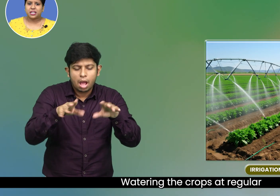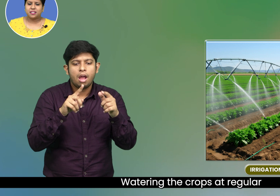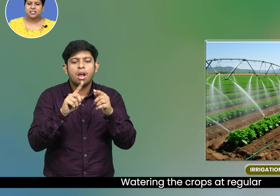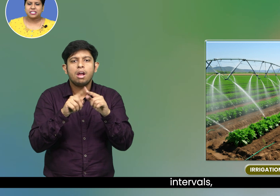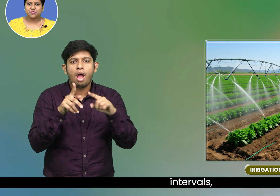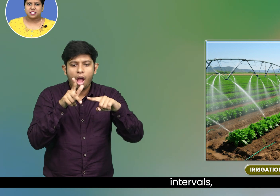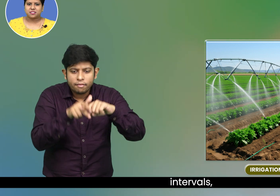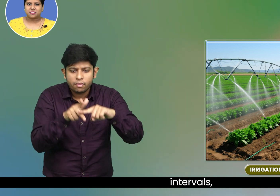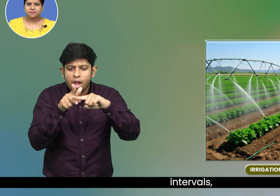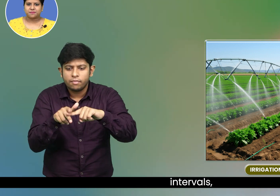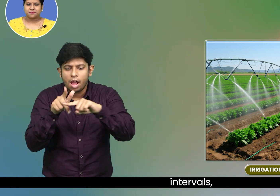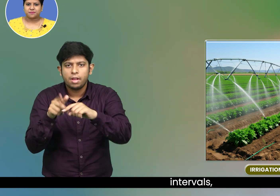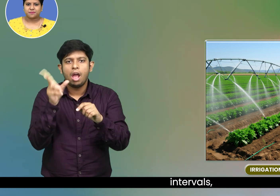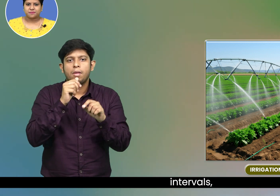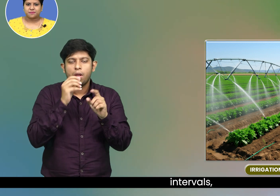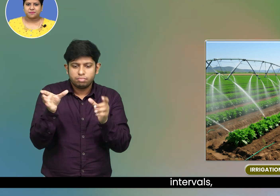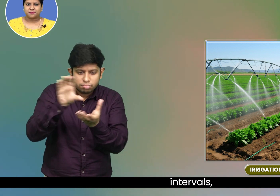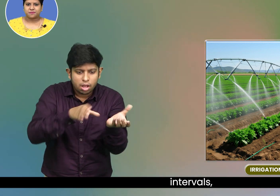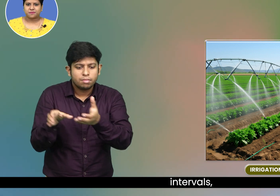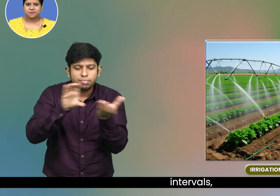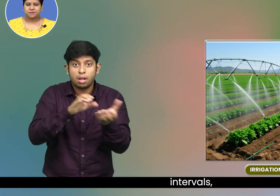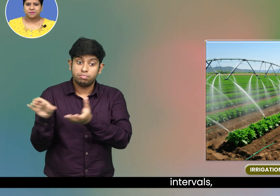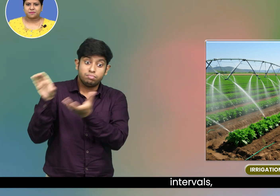at regular intervals.